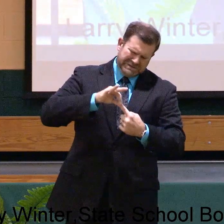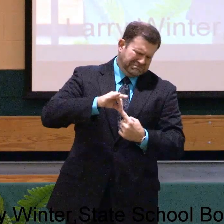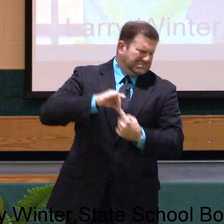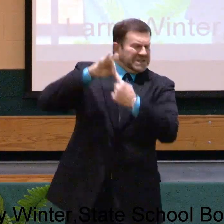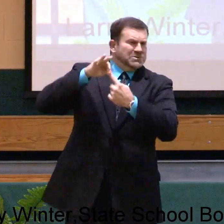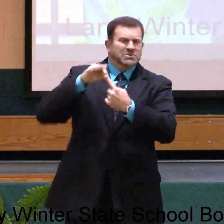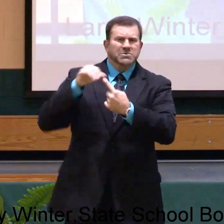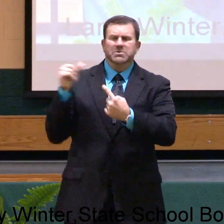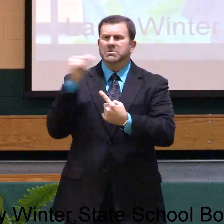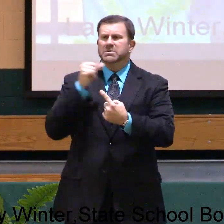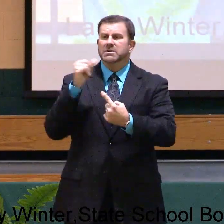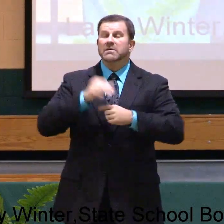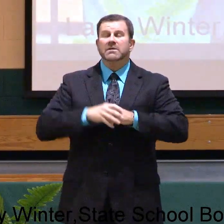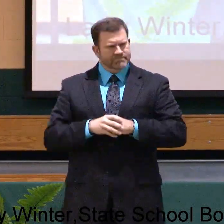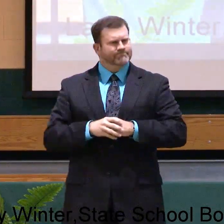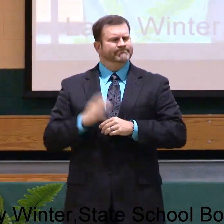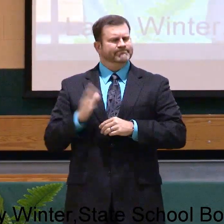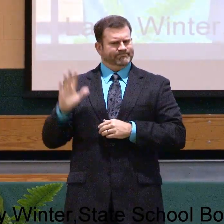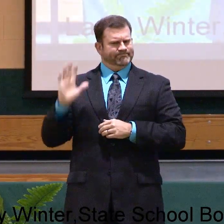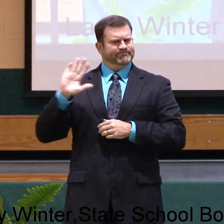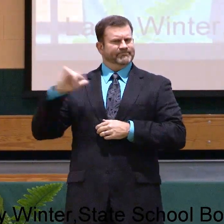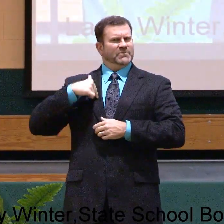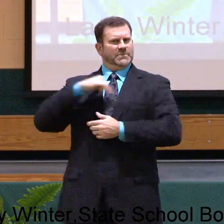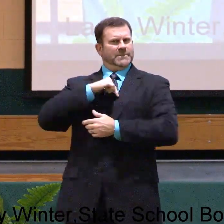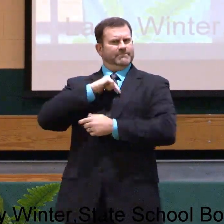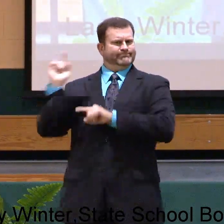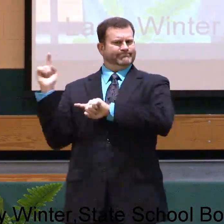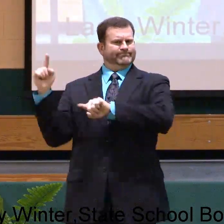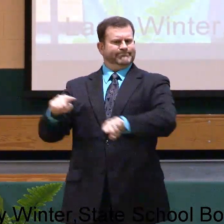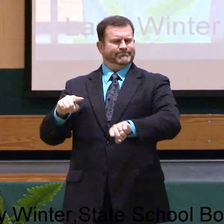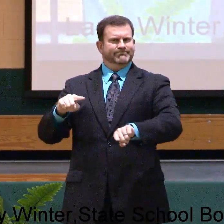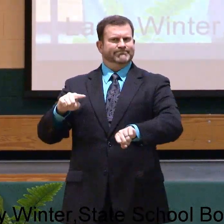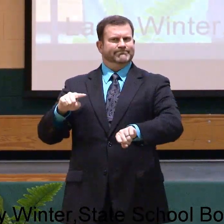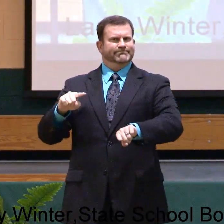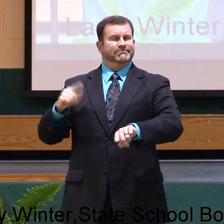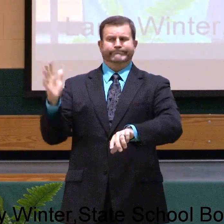I discovered it when I came here for the very first time 11 years ago.